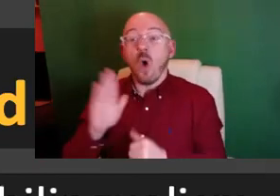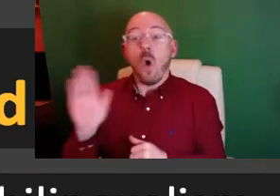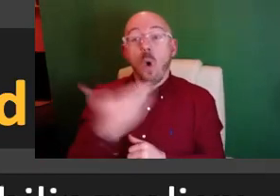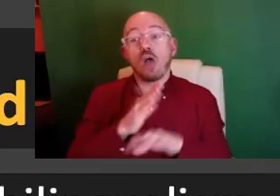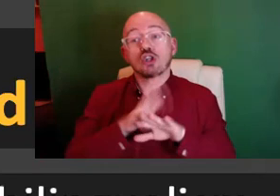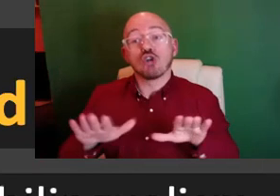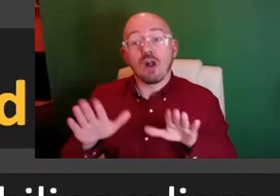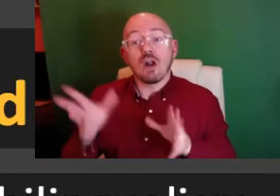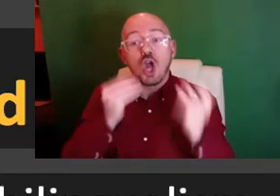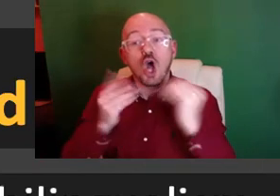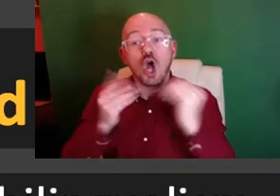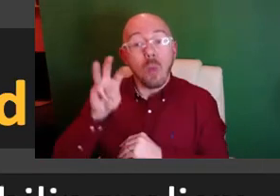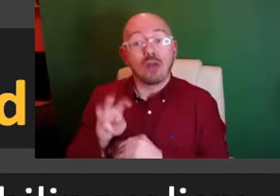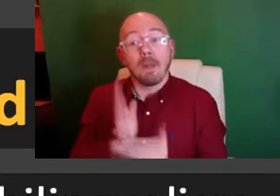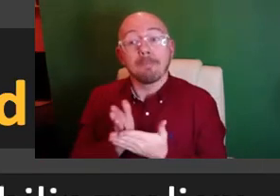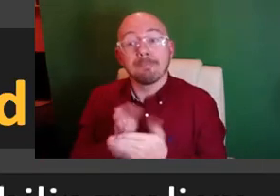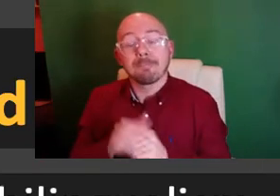schooling.